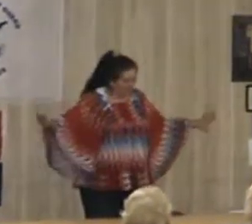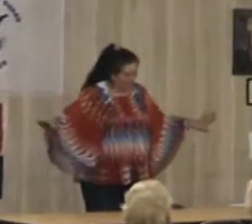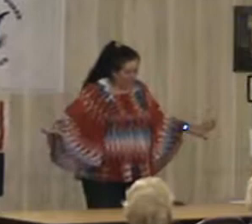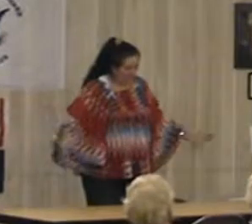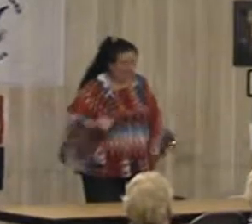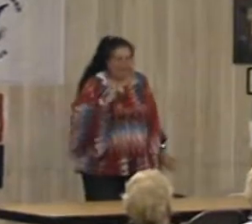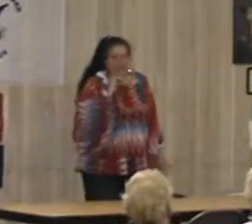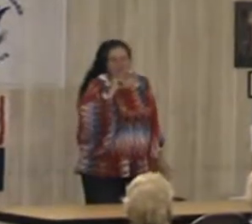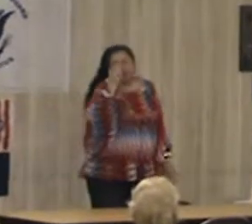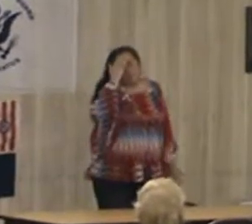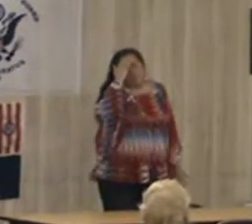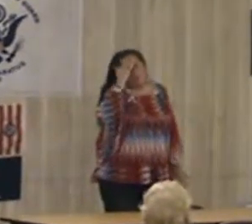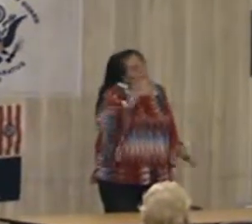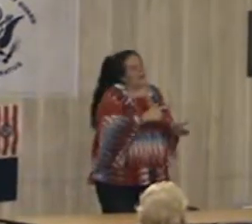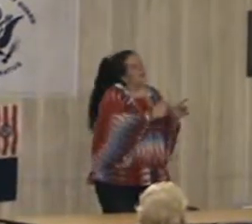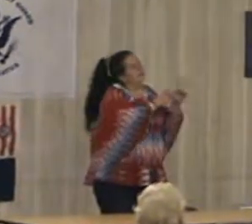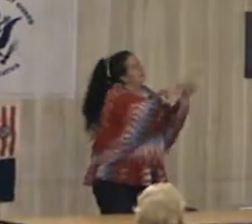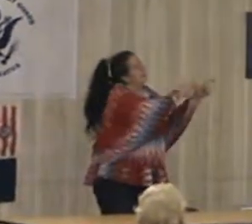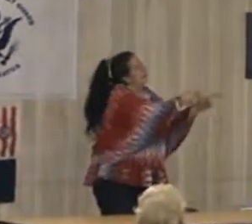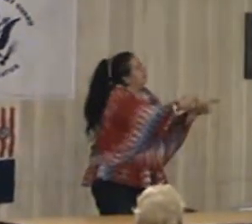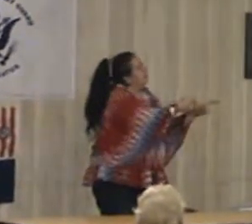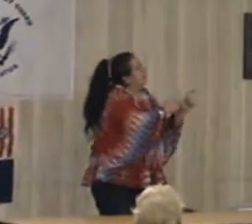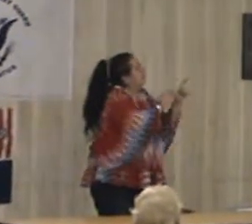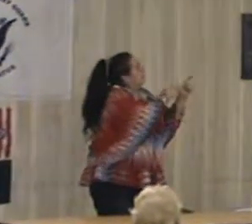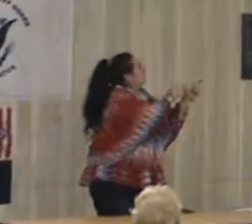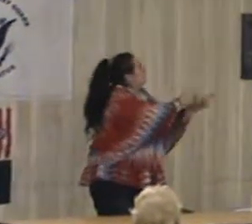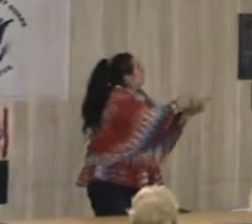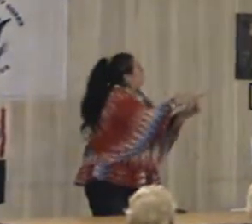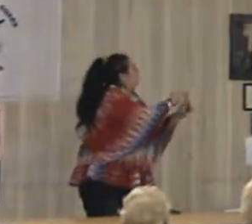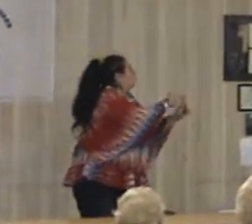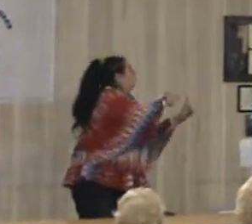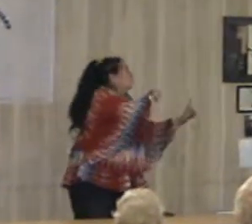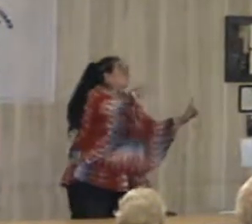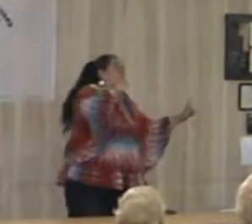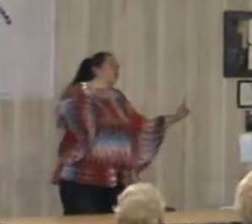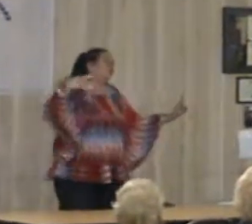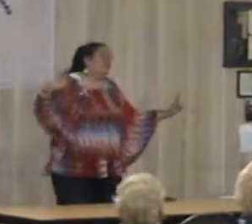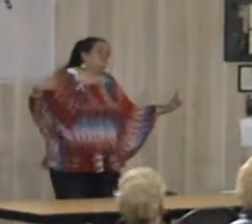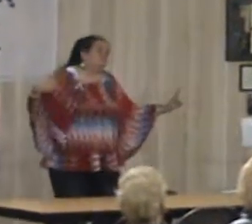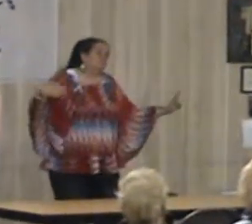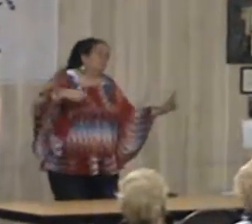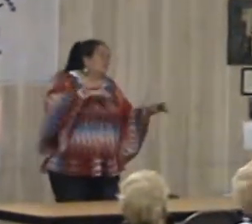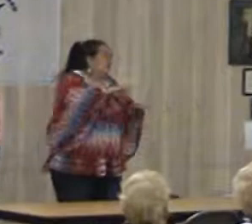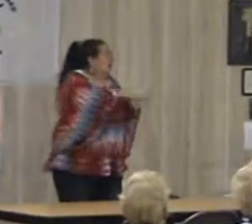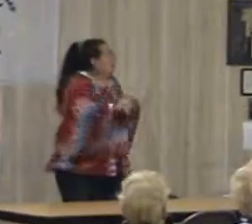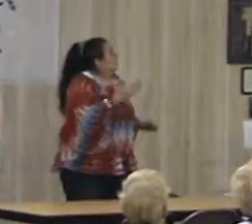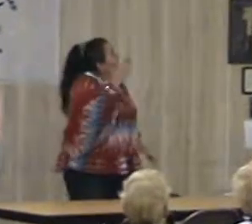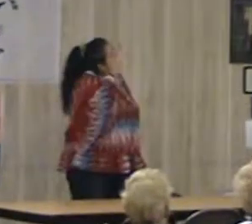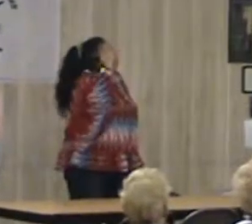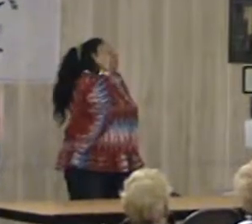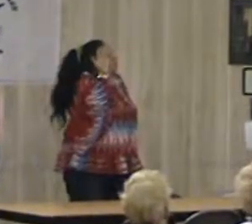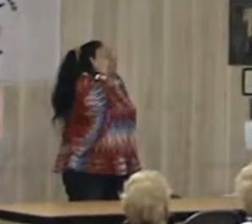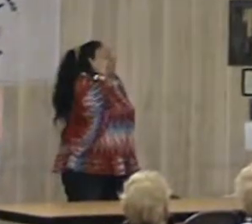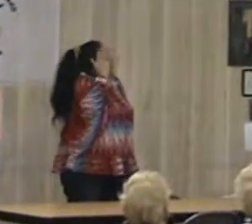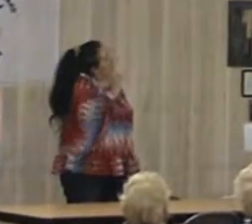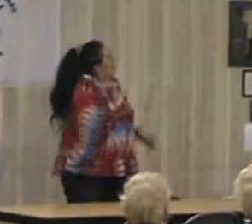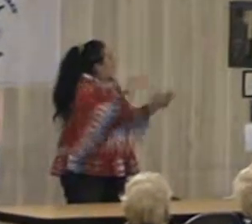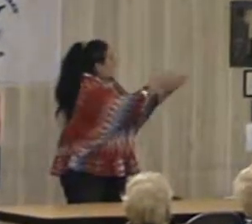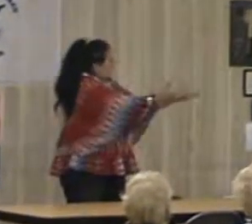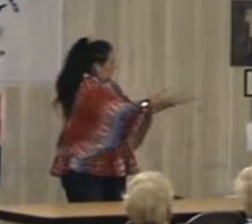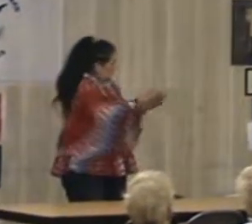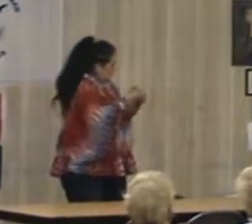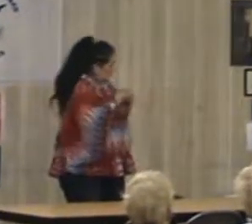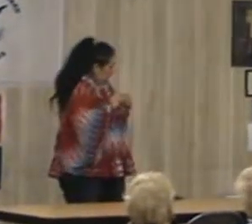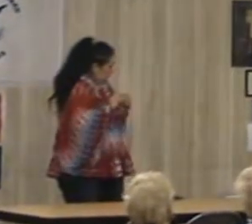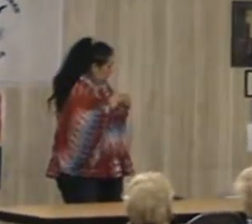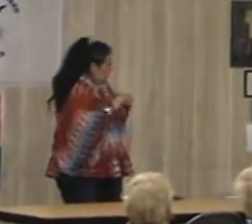gone. I don't know why you'd run, what you're running to or from. All I know,